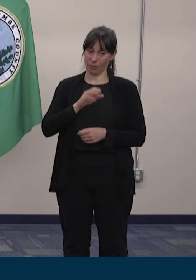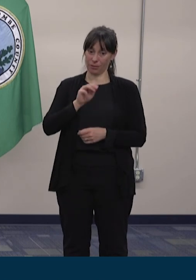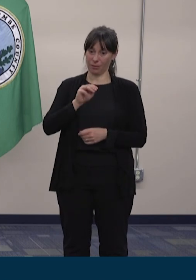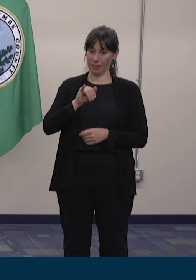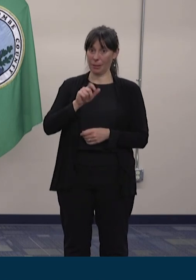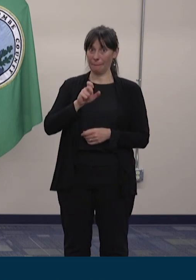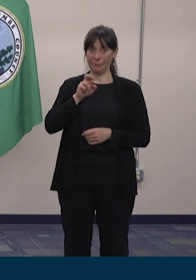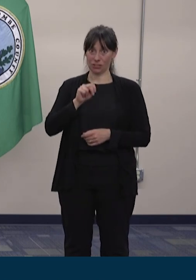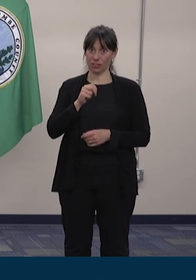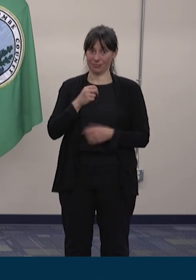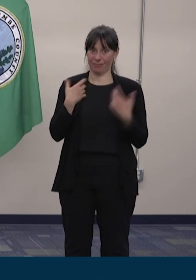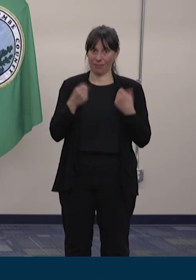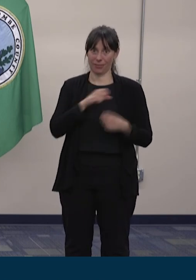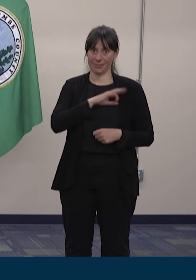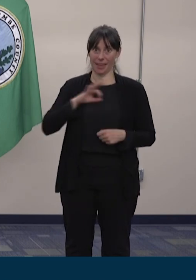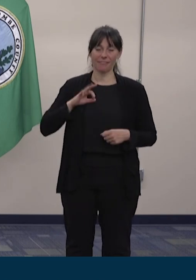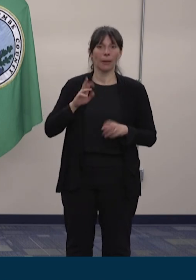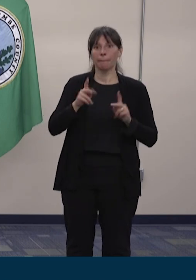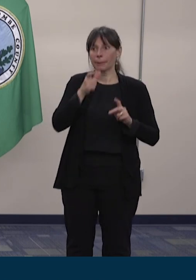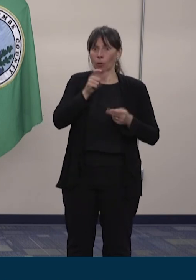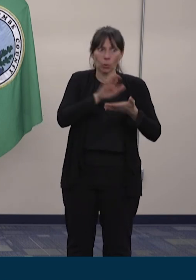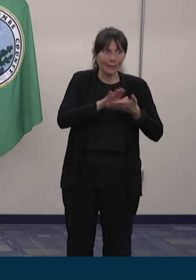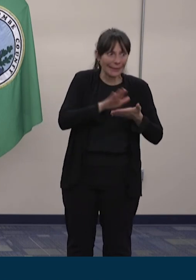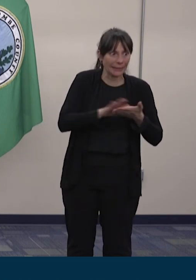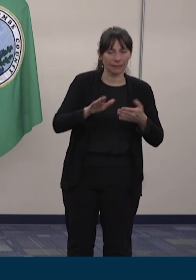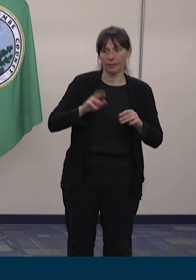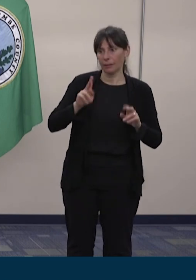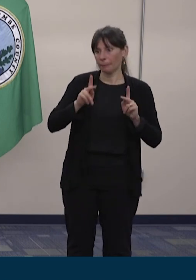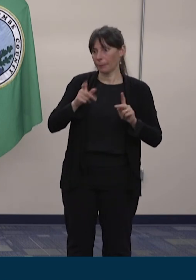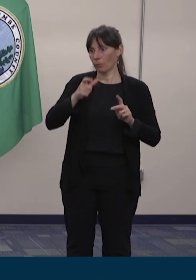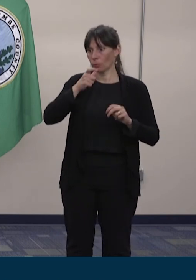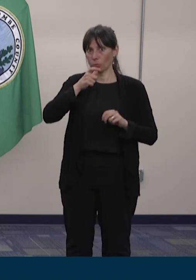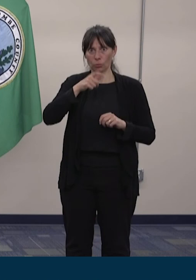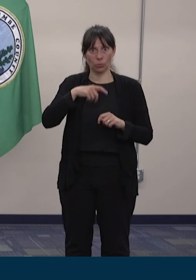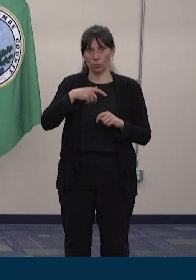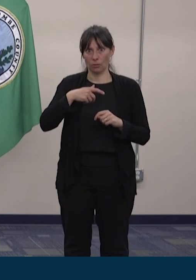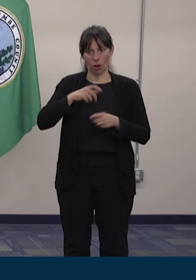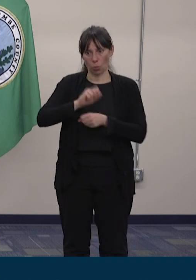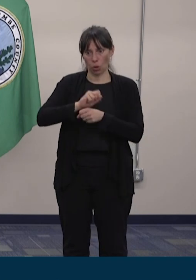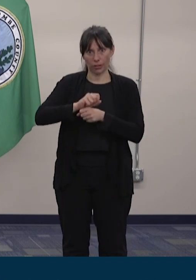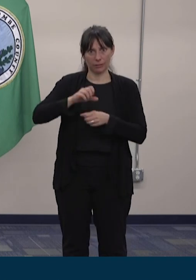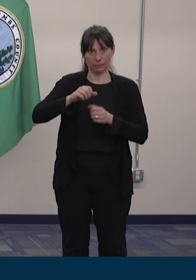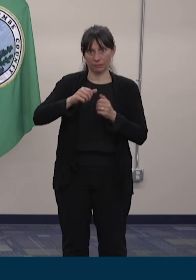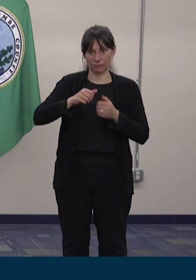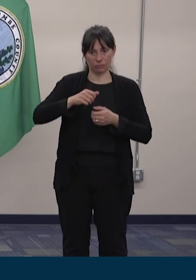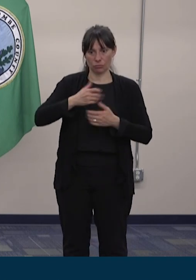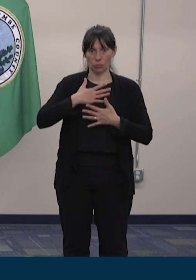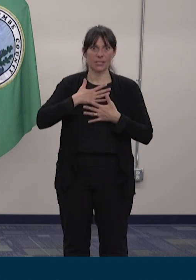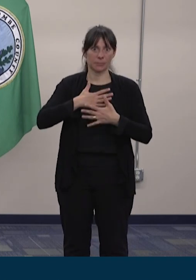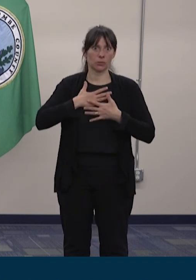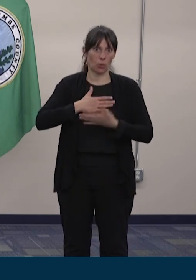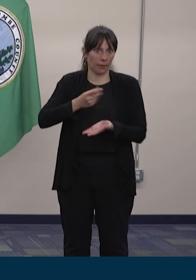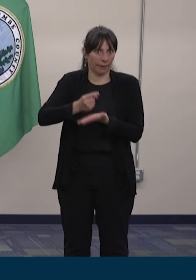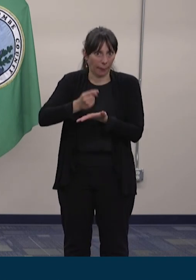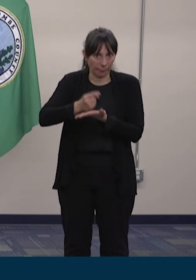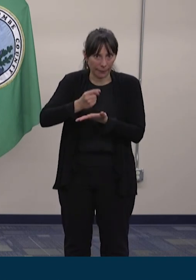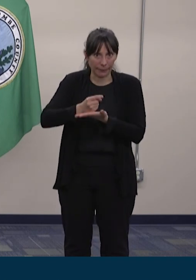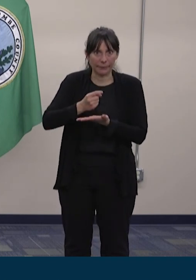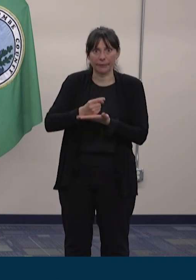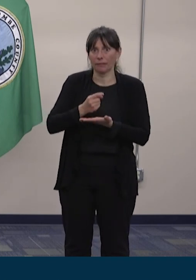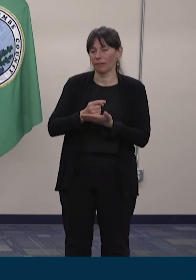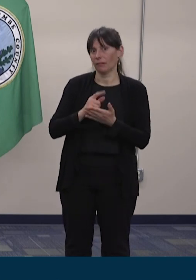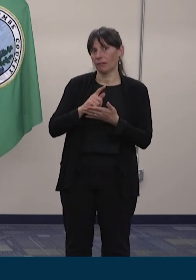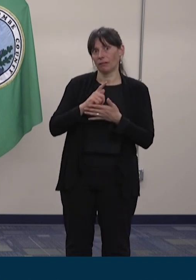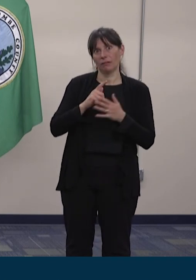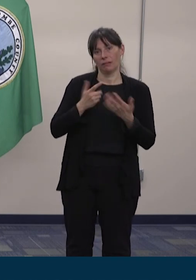service workers, the pharmacists, the respiratory therapists who approach this work in truly a heroic fashion. It's been